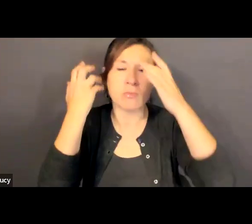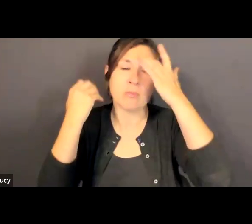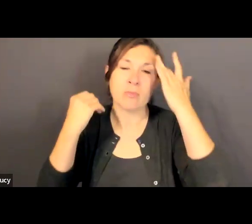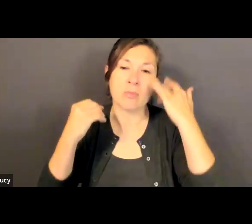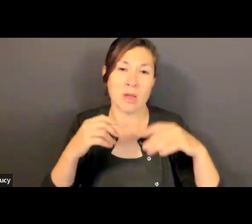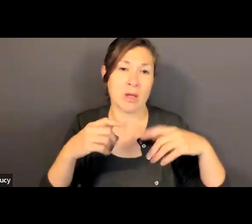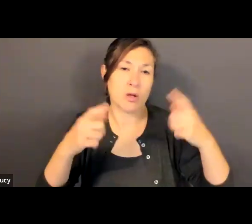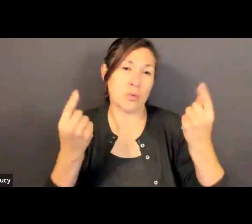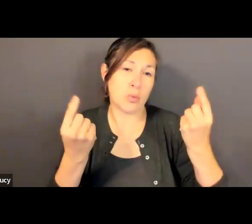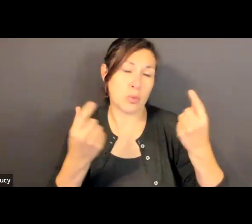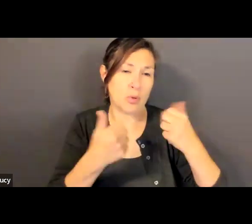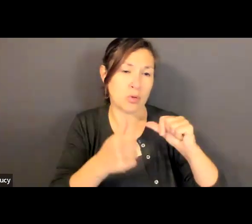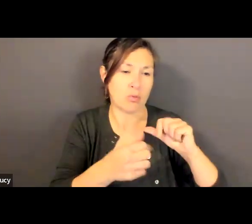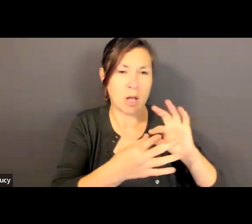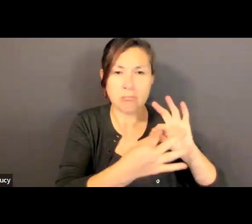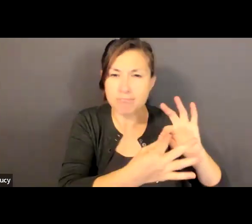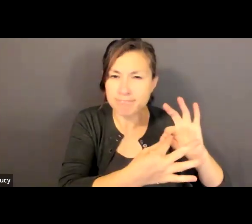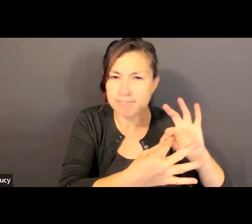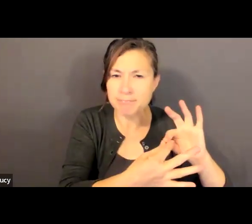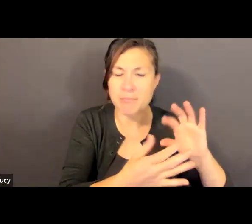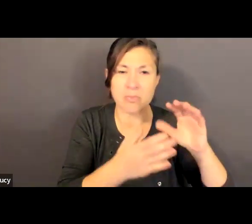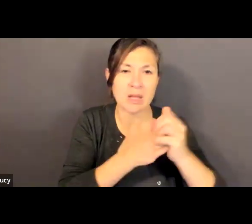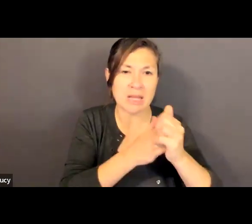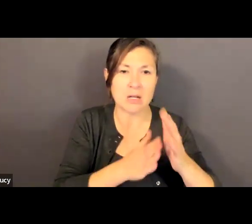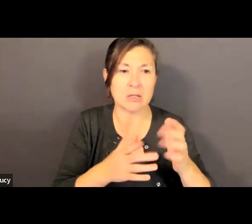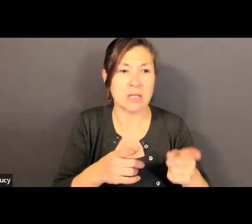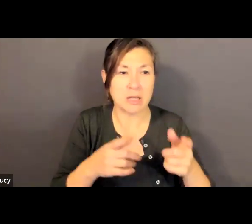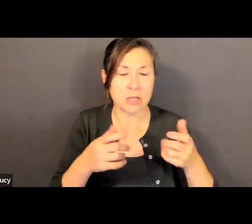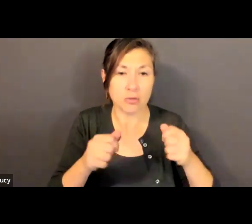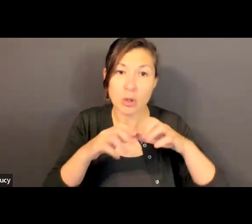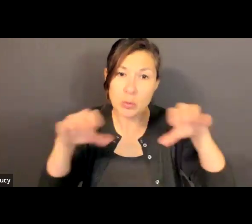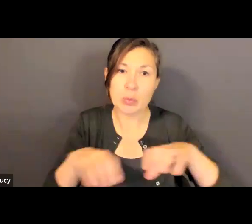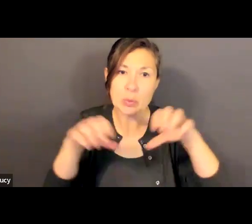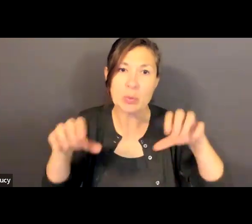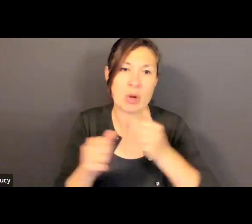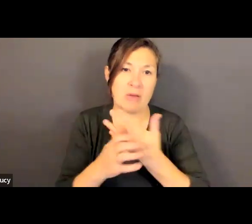leaders who are trying to do that implementation on the ground.